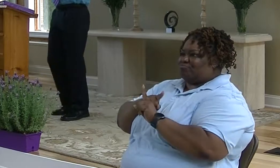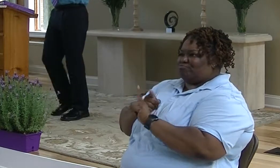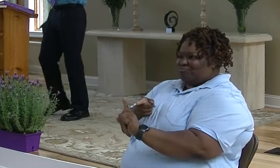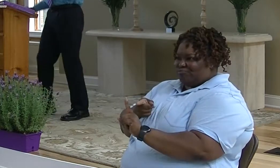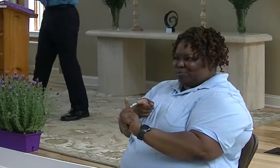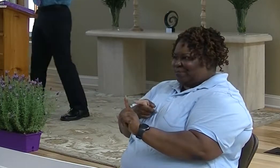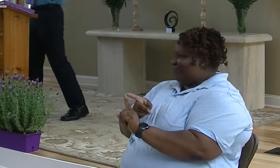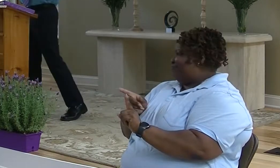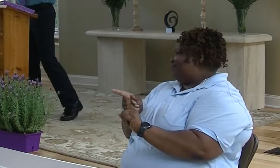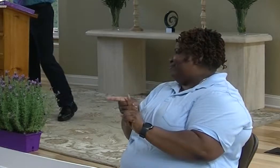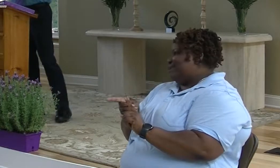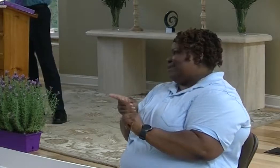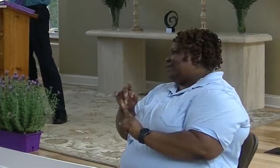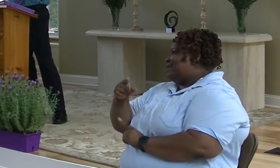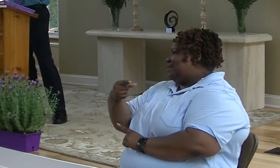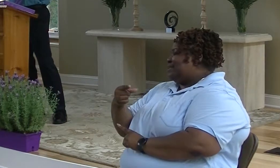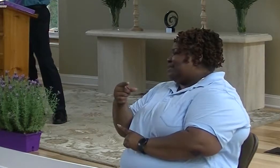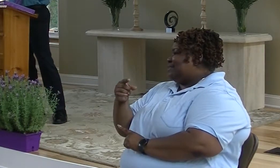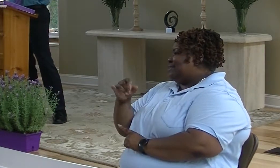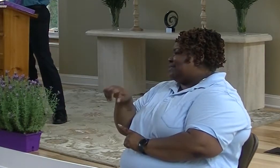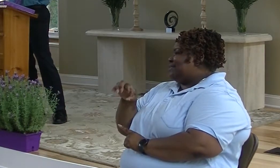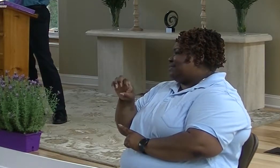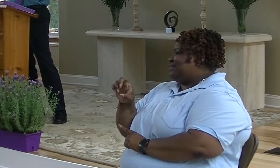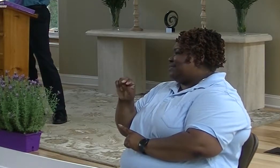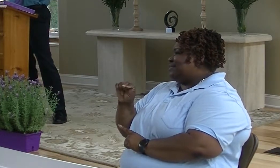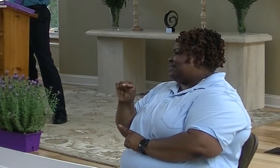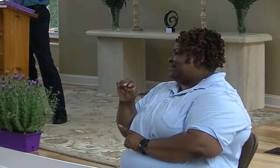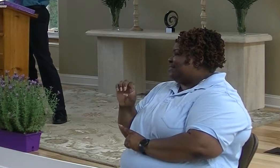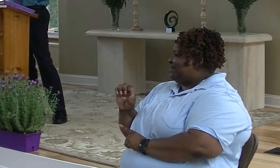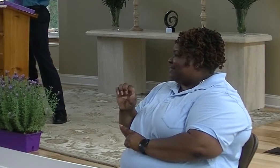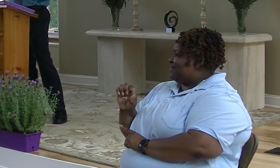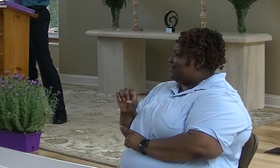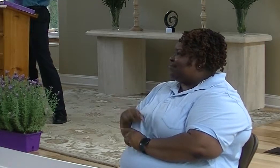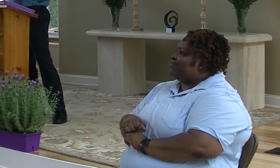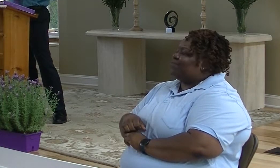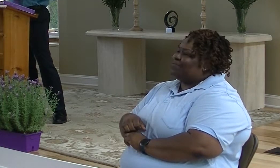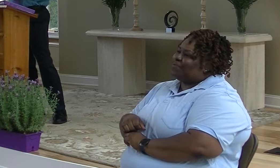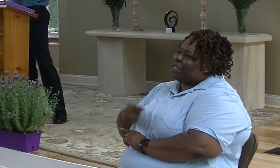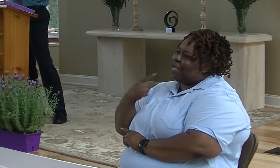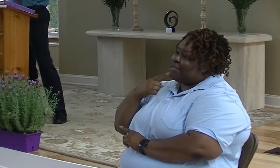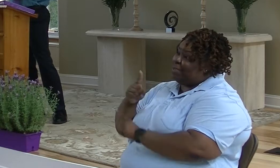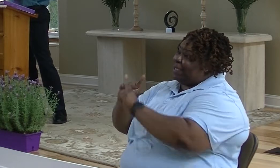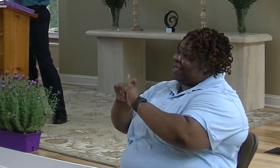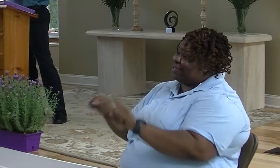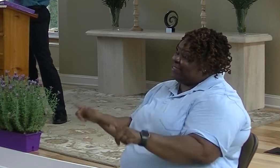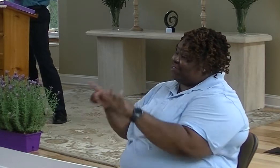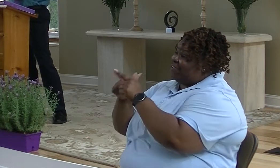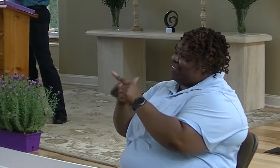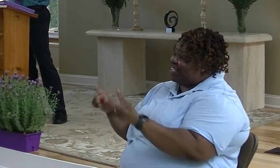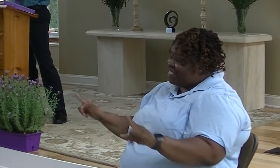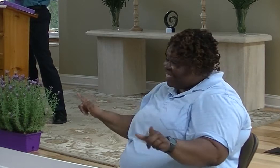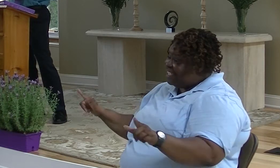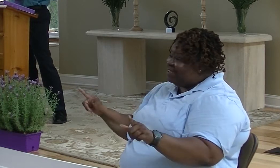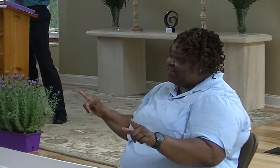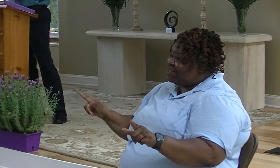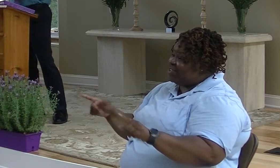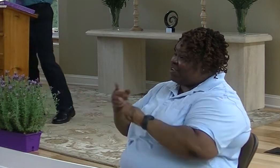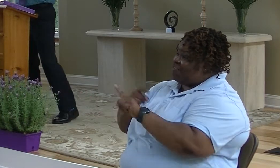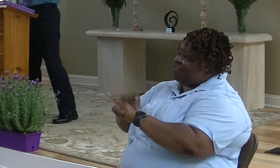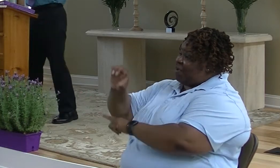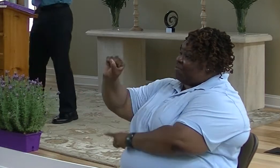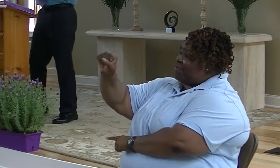don't know if you know this. Anybody know Kol Ut Shan? It's Vulcan. If you do, I'm going to walk up out of here because I'm going to be so